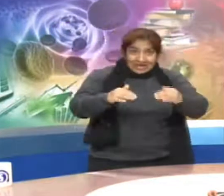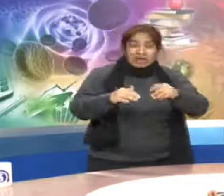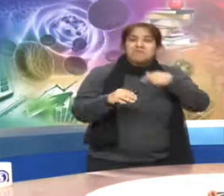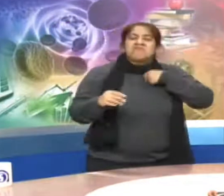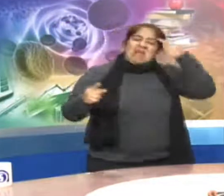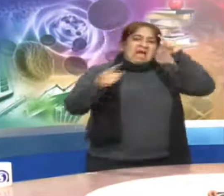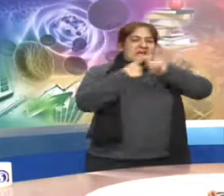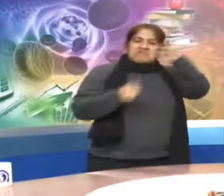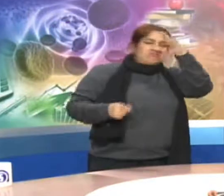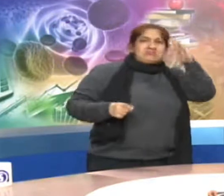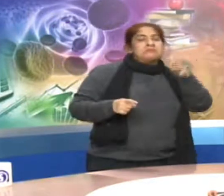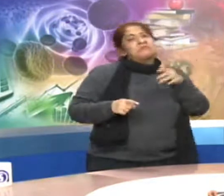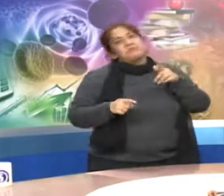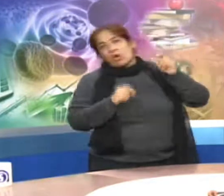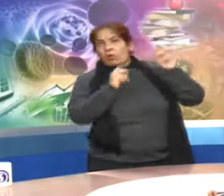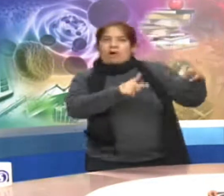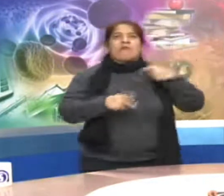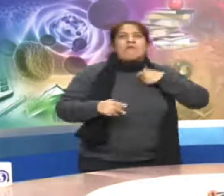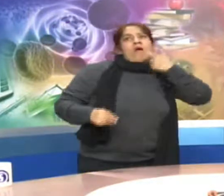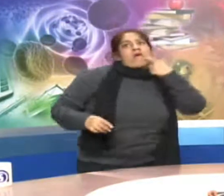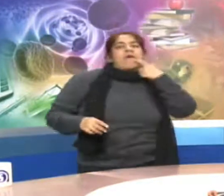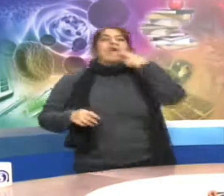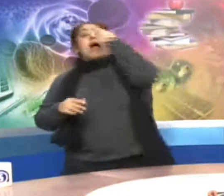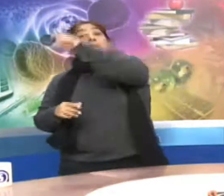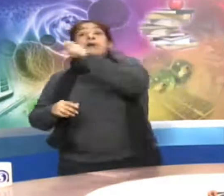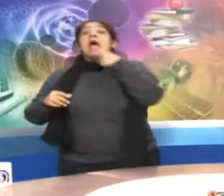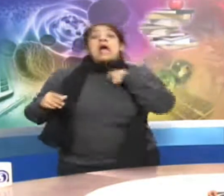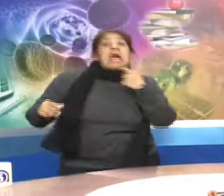Appeal has to be done within 30 days.